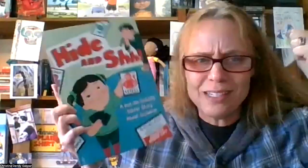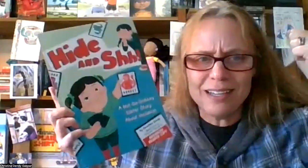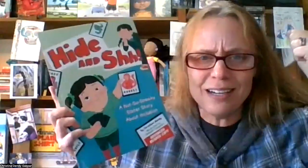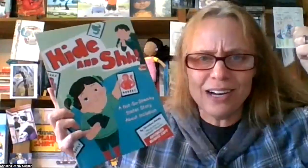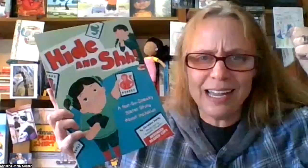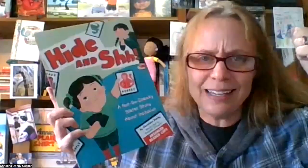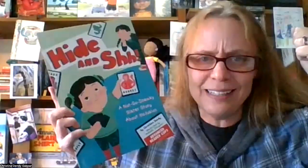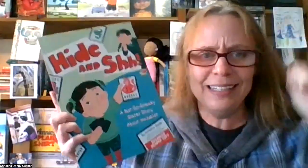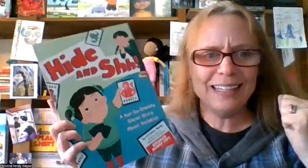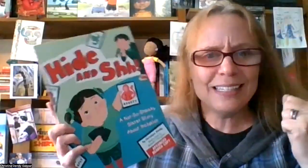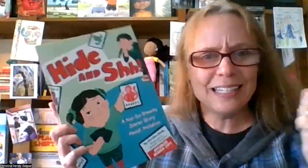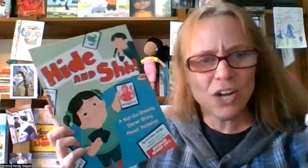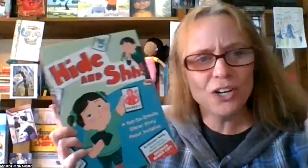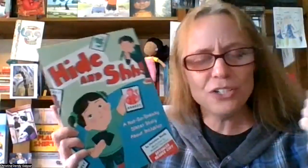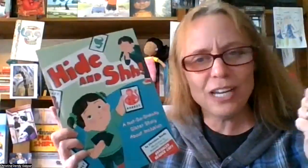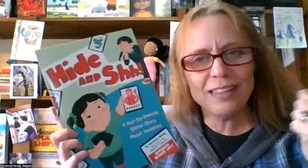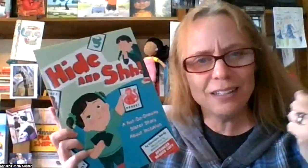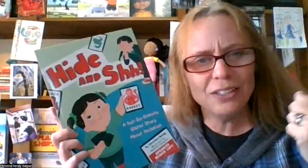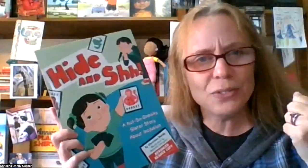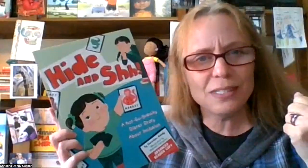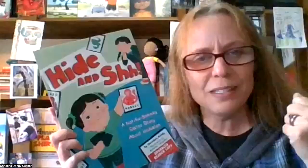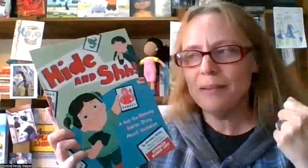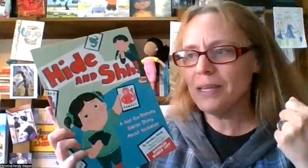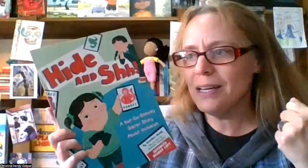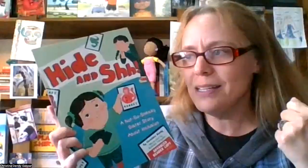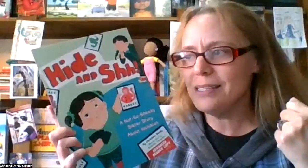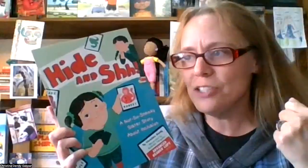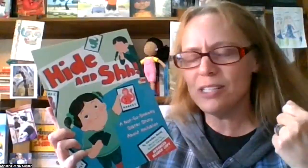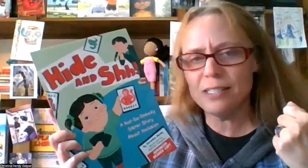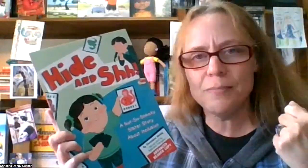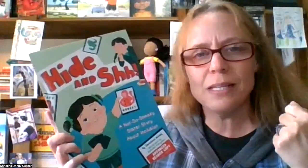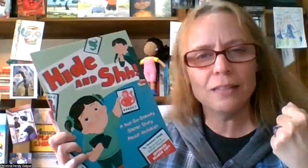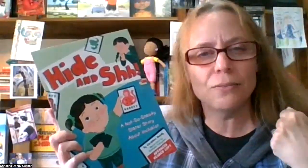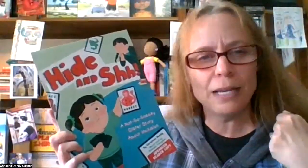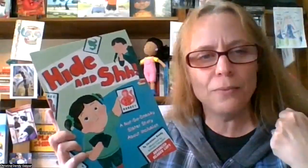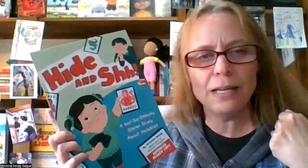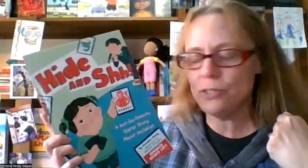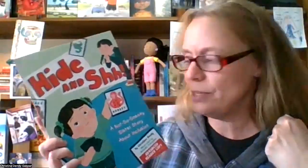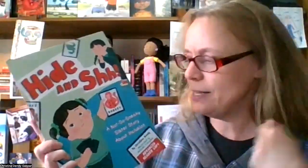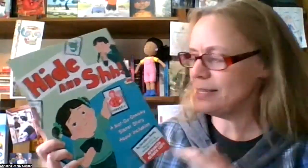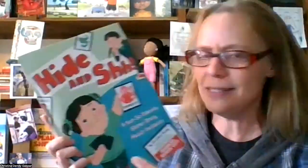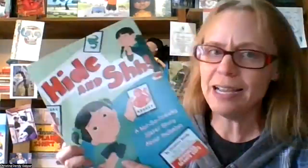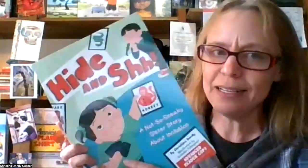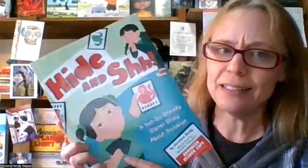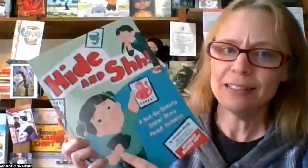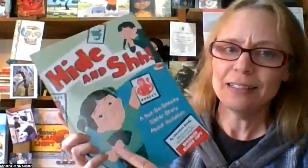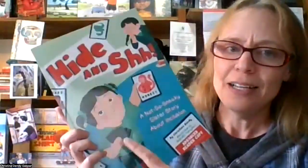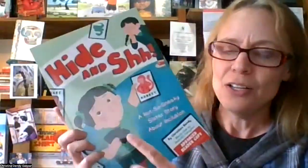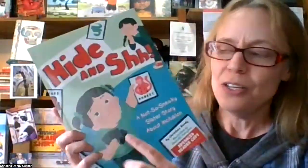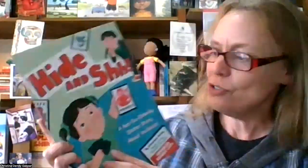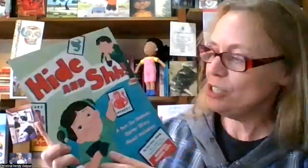gets so stuck in our head that it's hard to shake that loose, because it just seems like the right way to do things. And